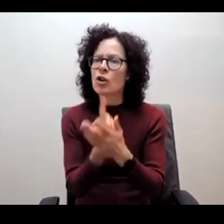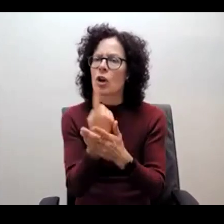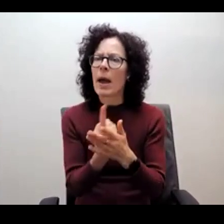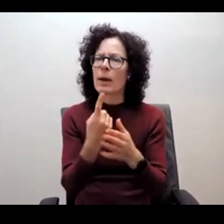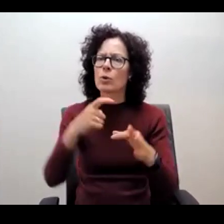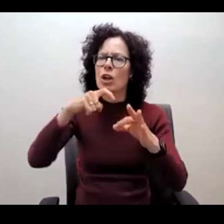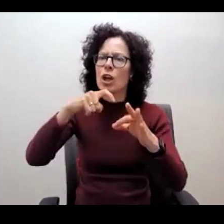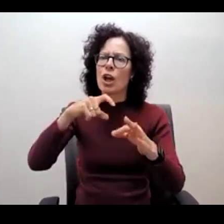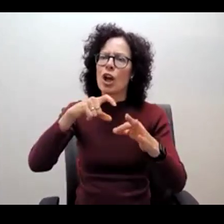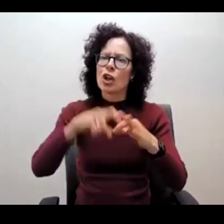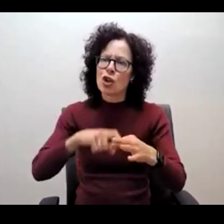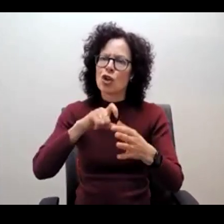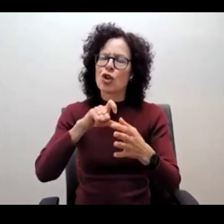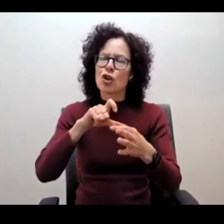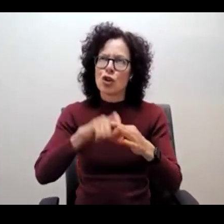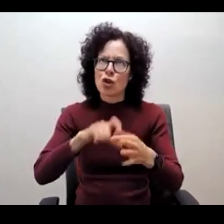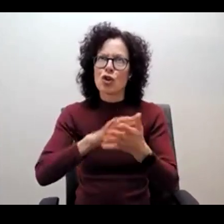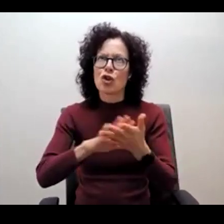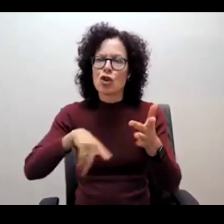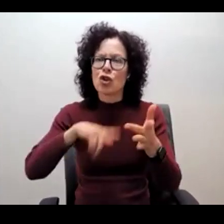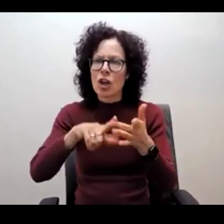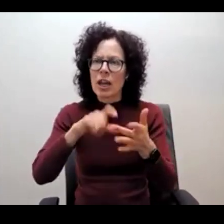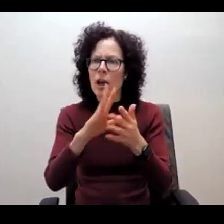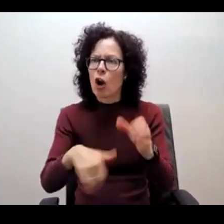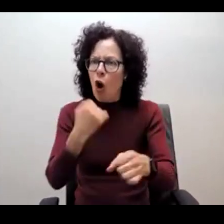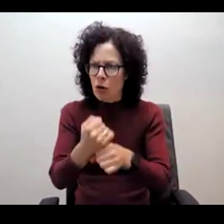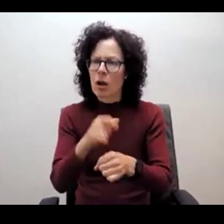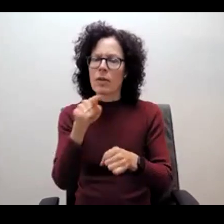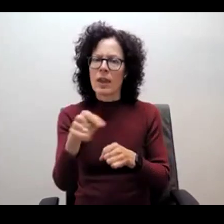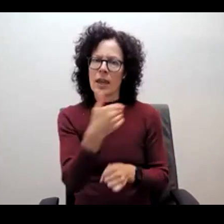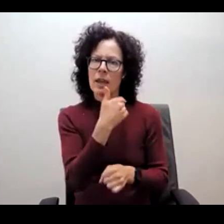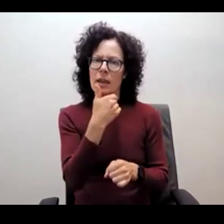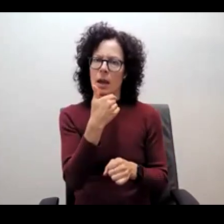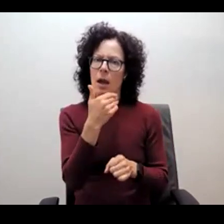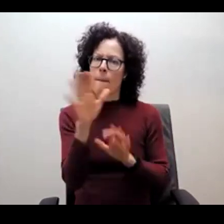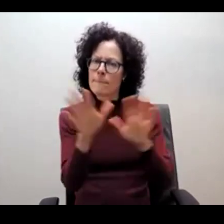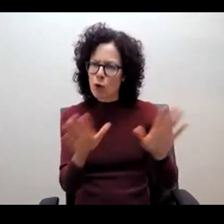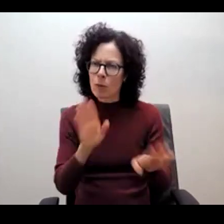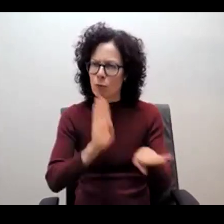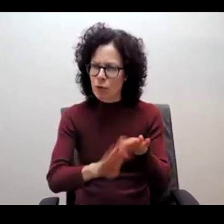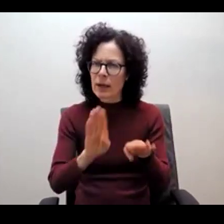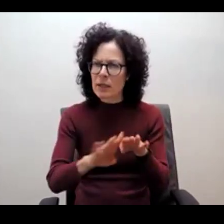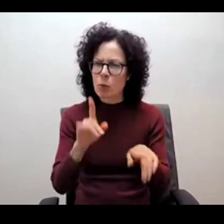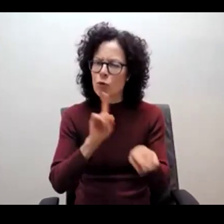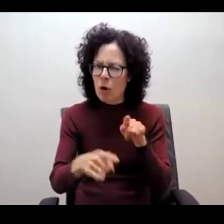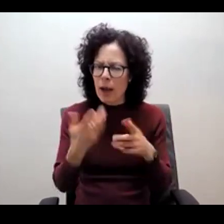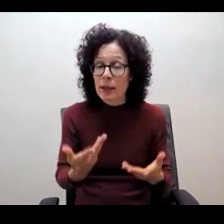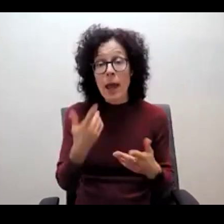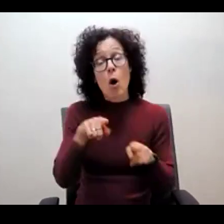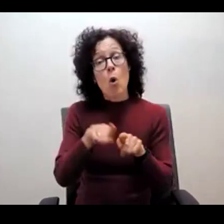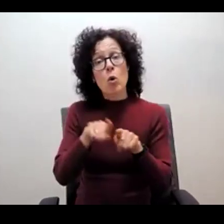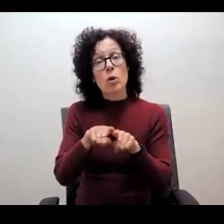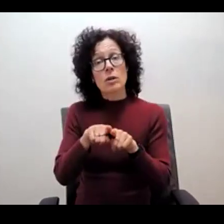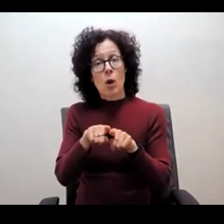to try today, and also a little bit of insight on traditional